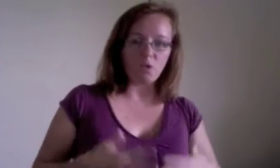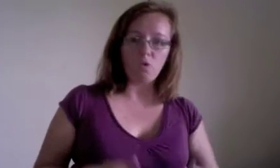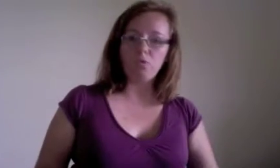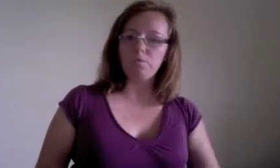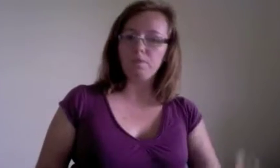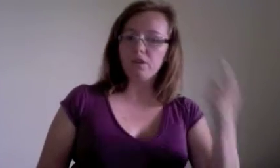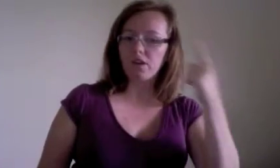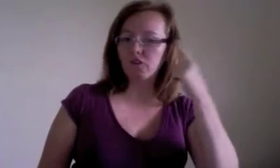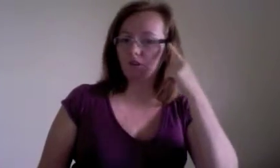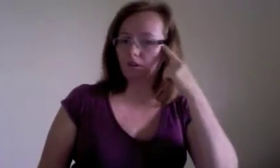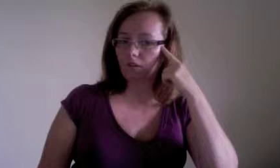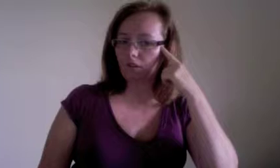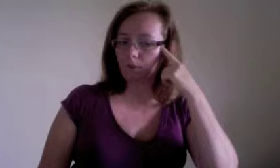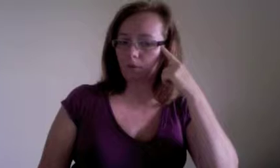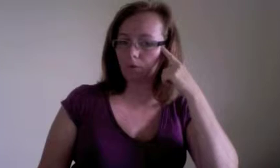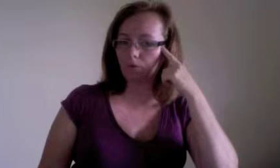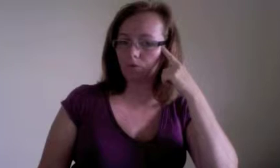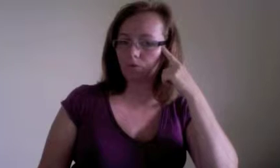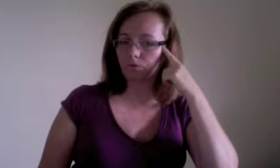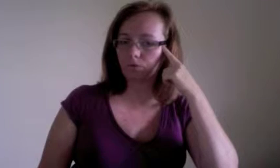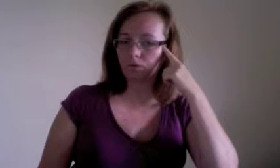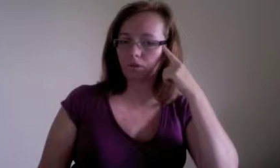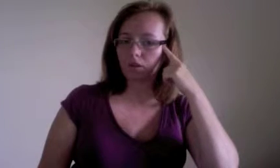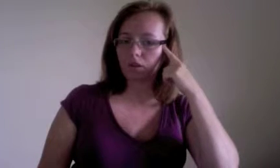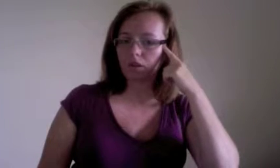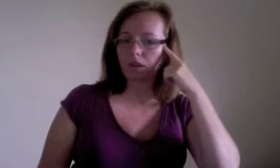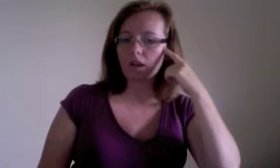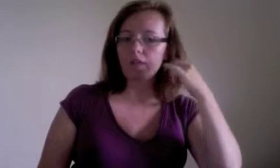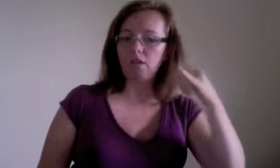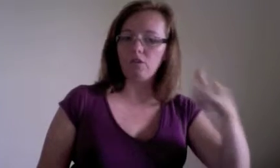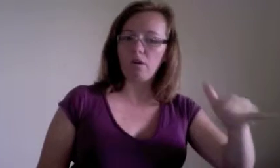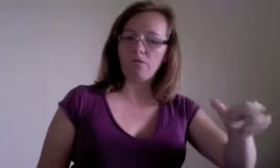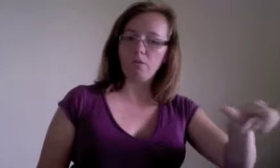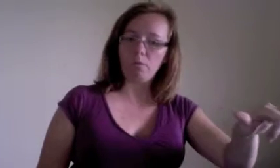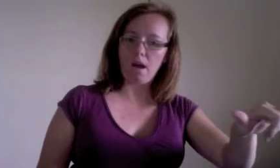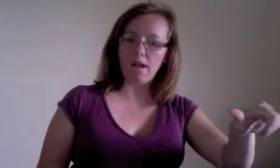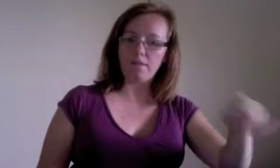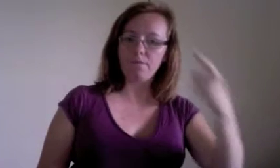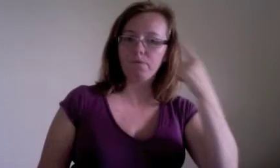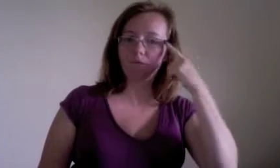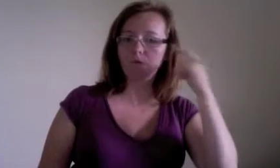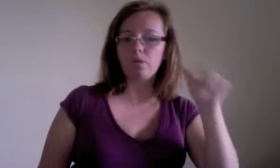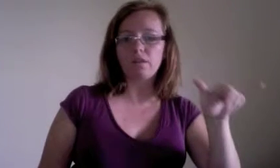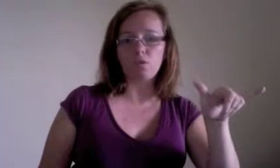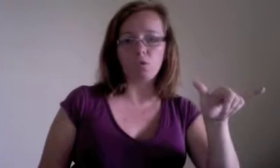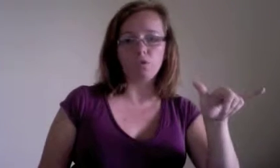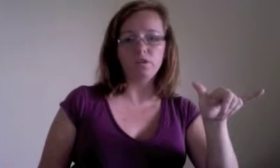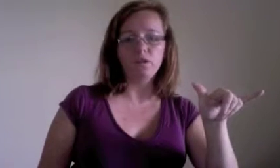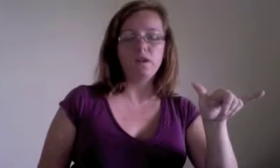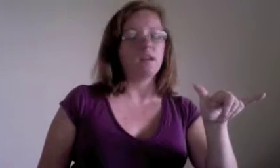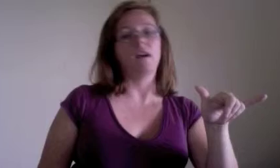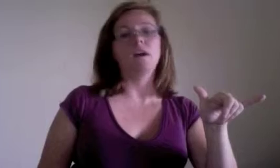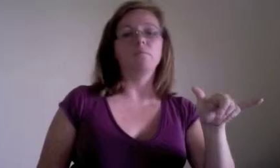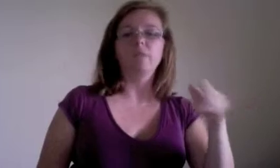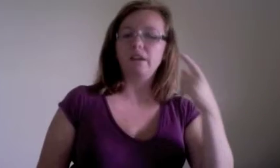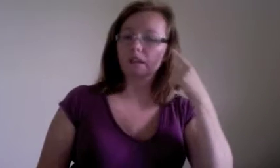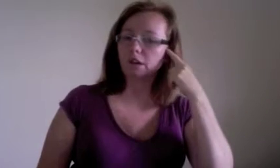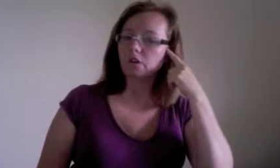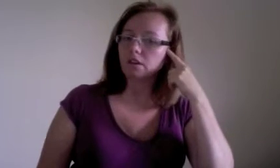Gold would be you touch your temple, and then you go out to a Y. So that's gold, like an earring